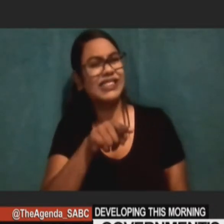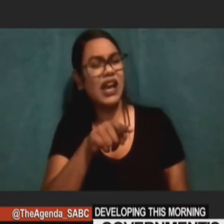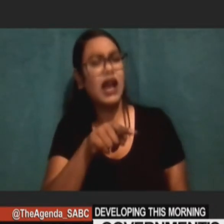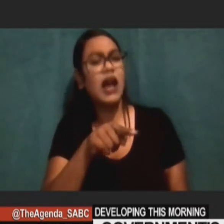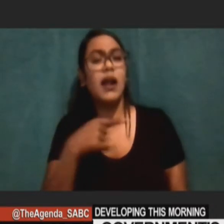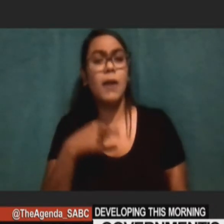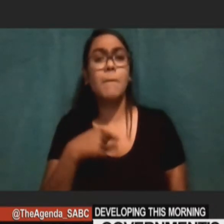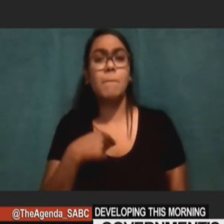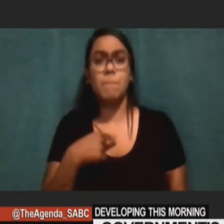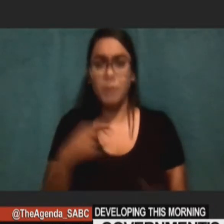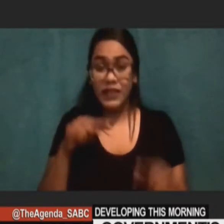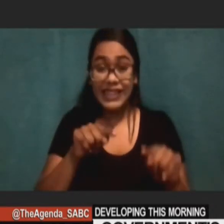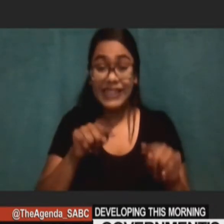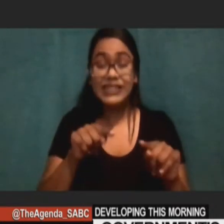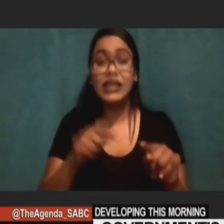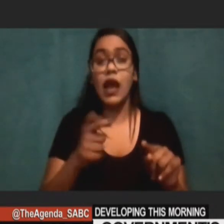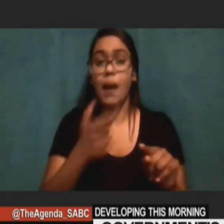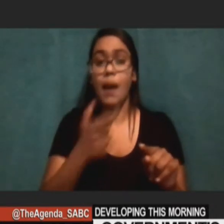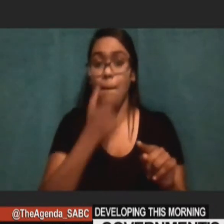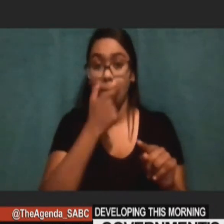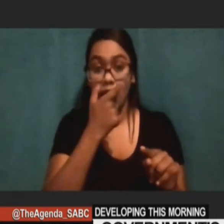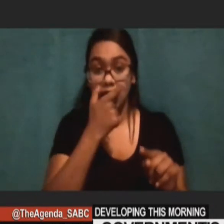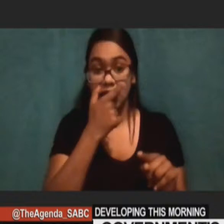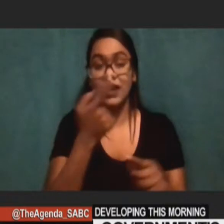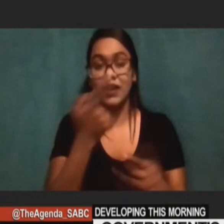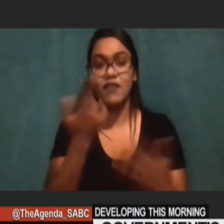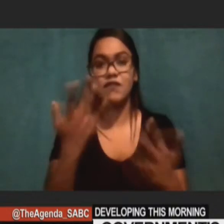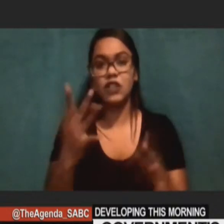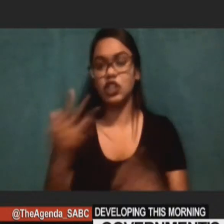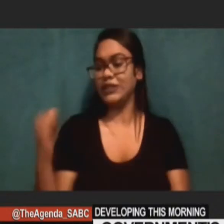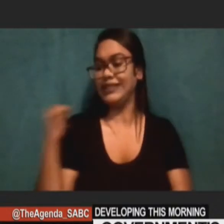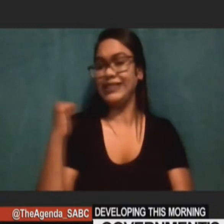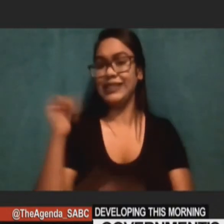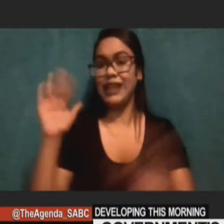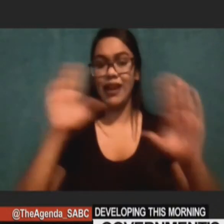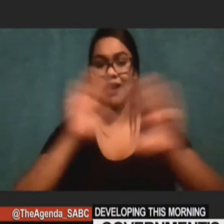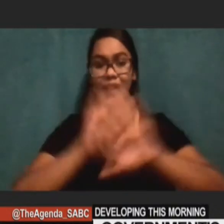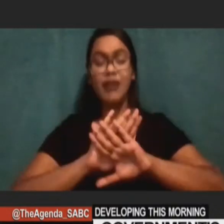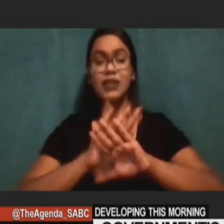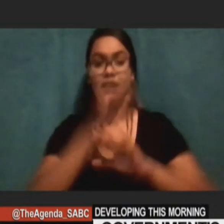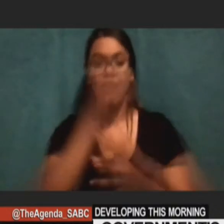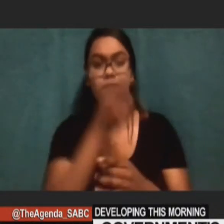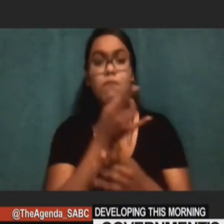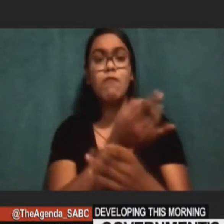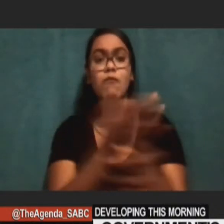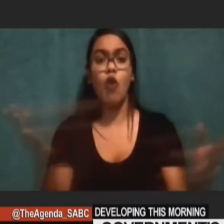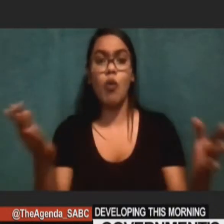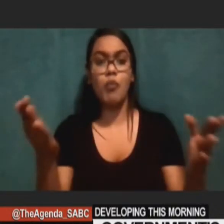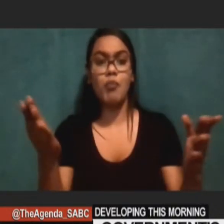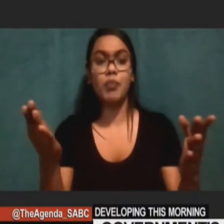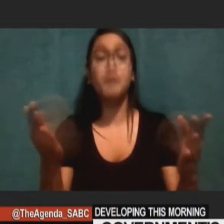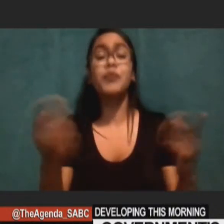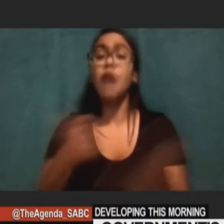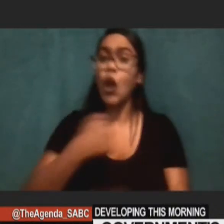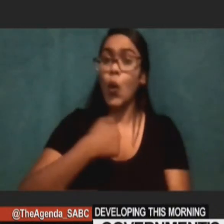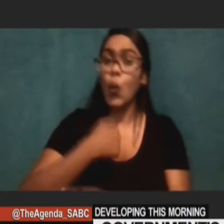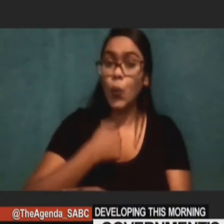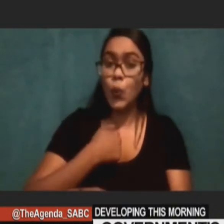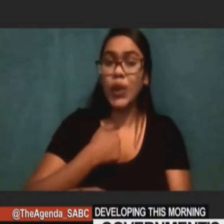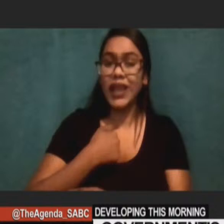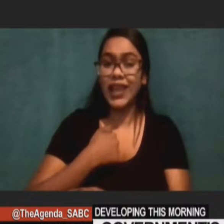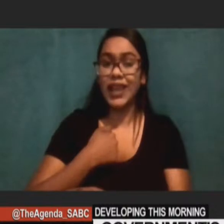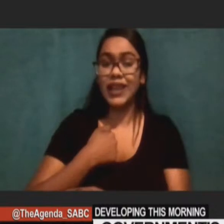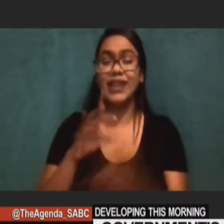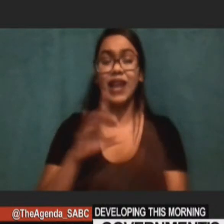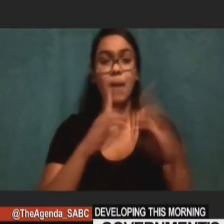Cyril Ramaphosa, also made this point last night. We, as the Department of